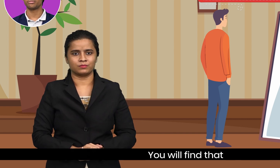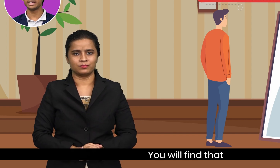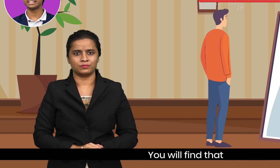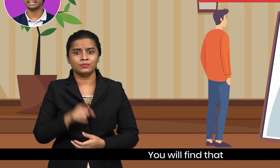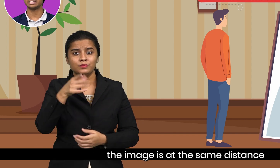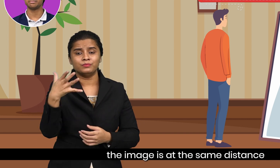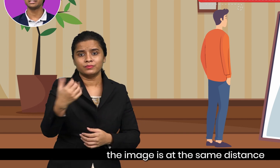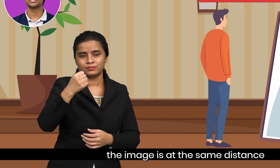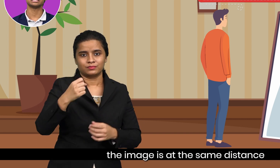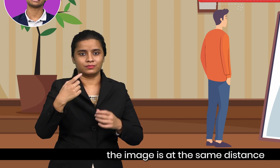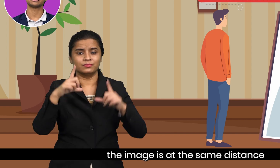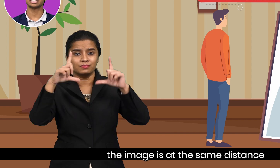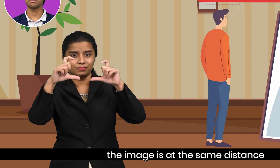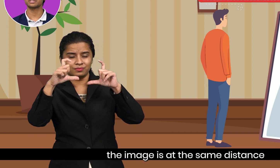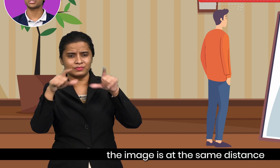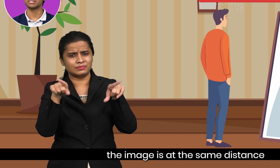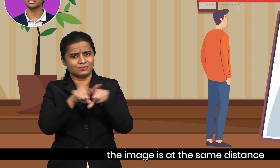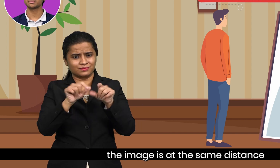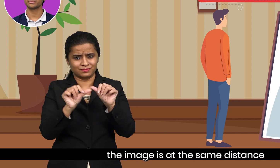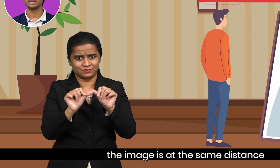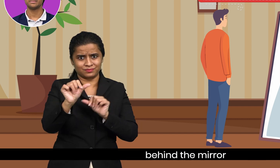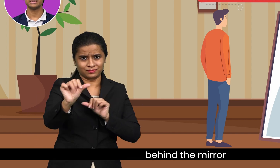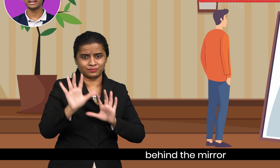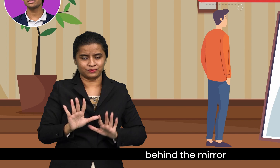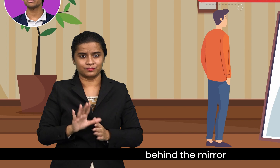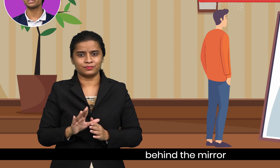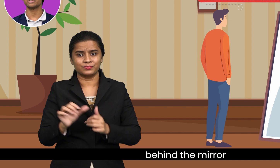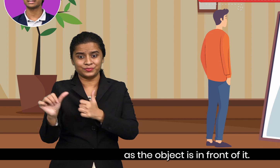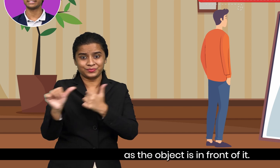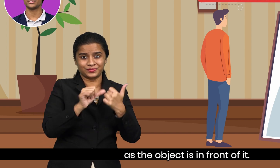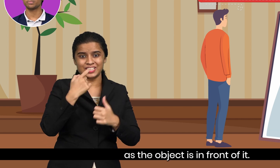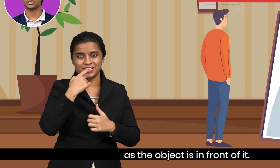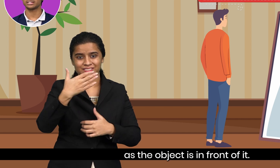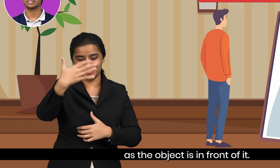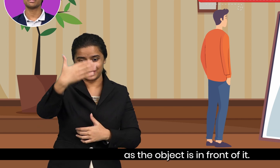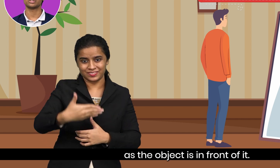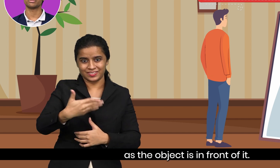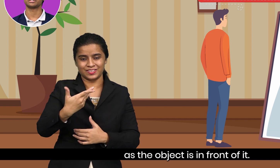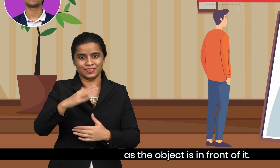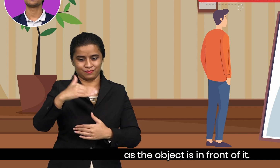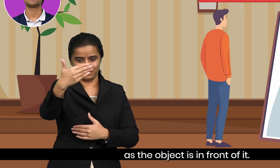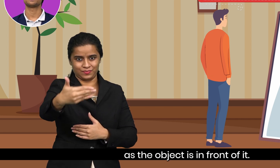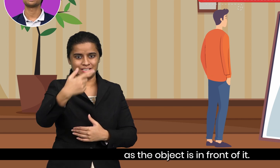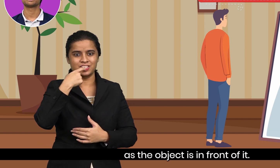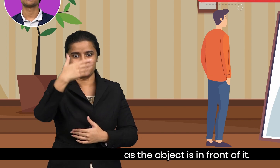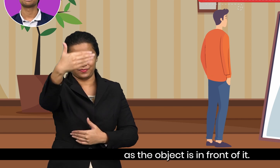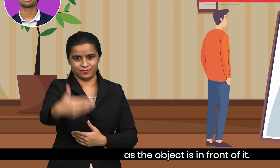You will find that the image is at the same distance behind the mirror as the object is in front of it.